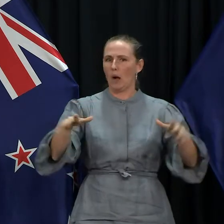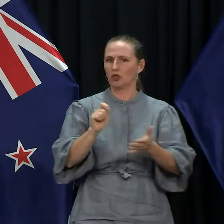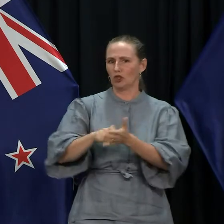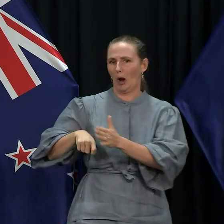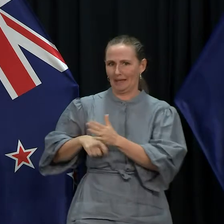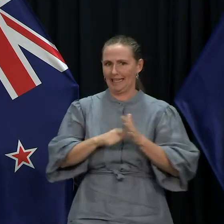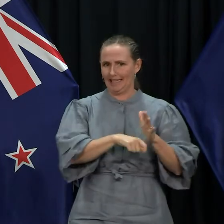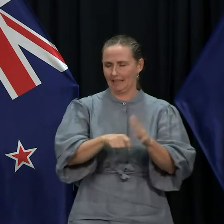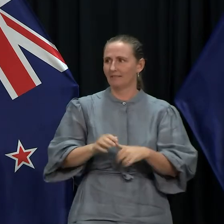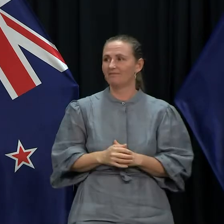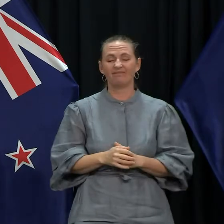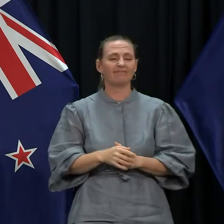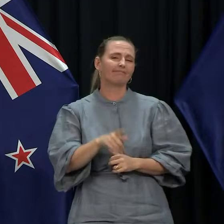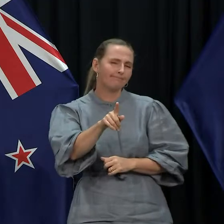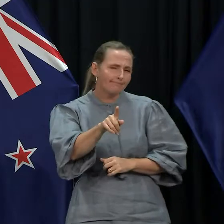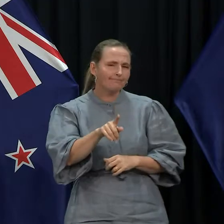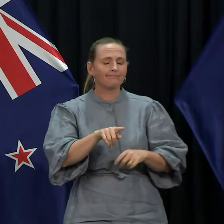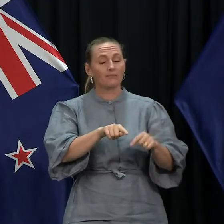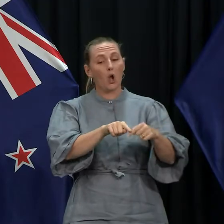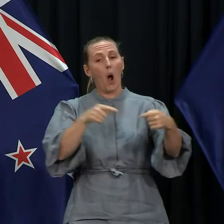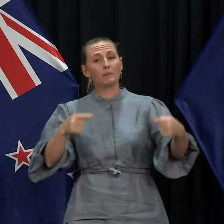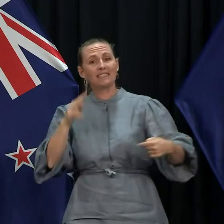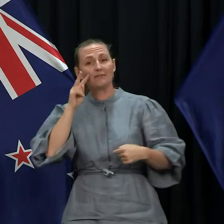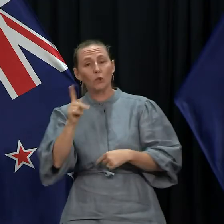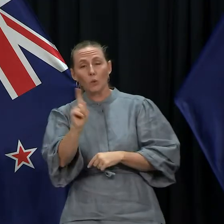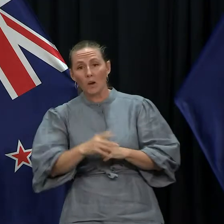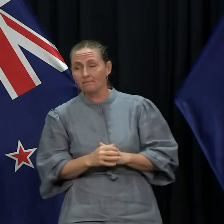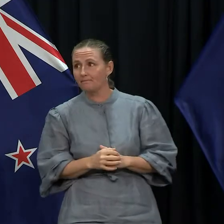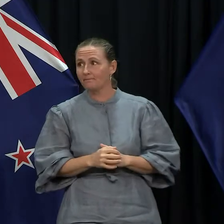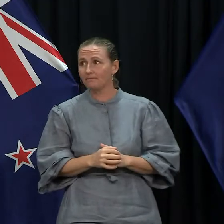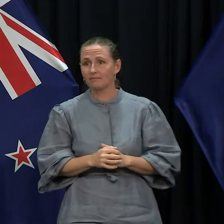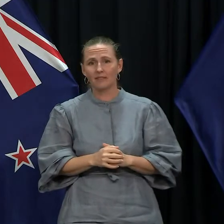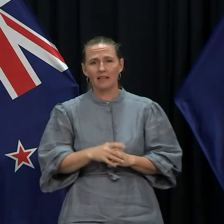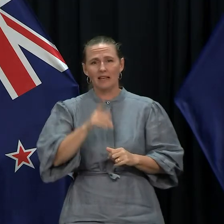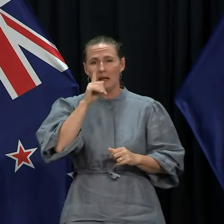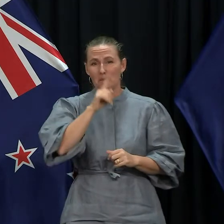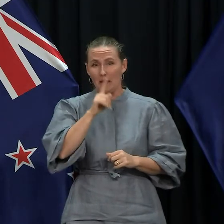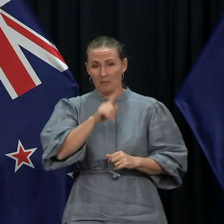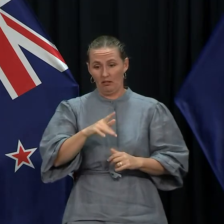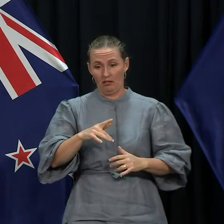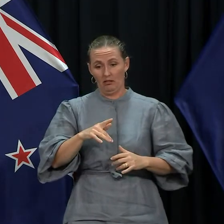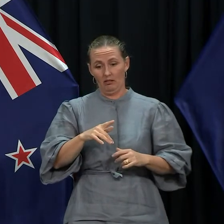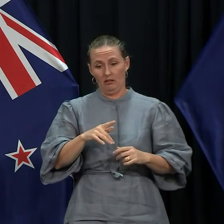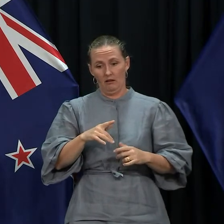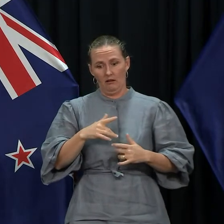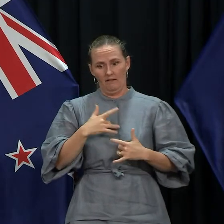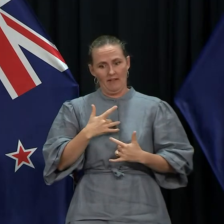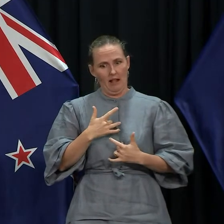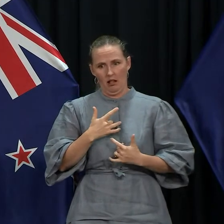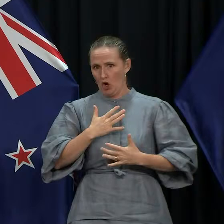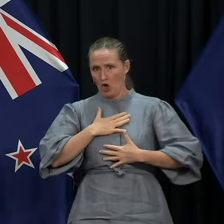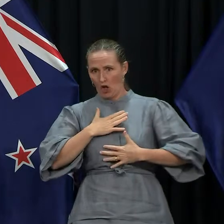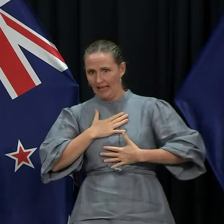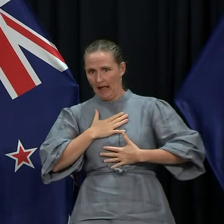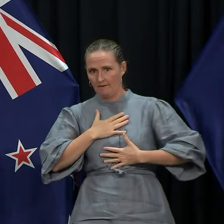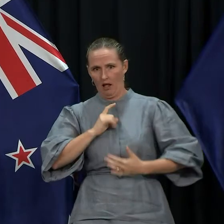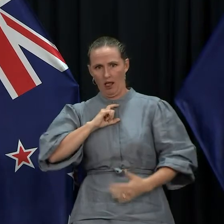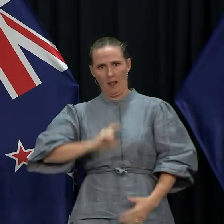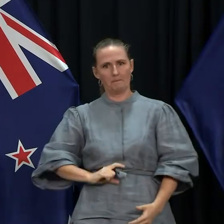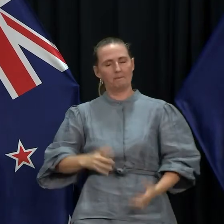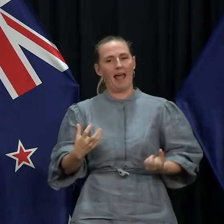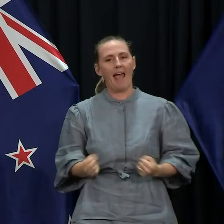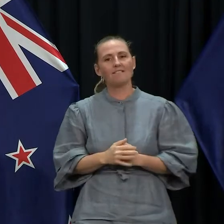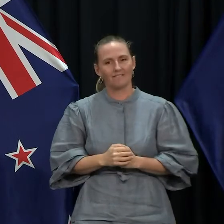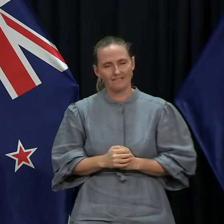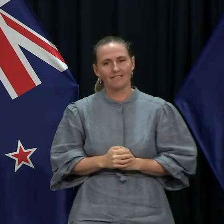the flip side, we know that people's confidence is also based on whether or not they feel like it's safe. And so we have to make sure that we're creating an environment where people